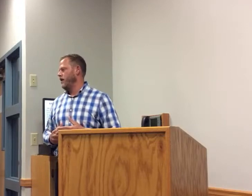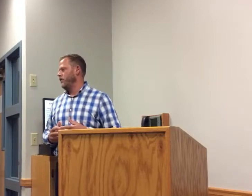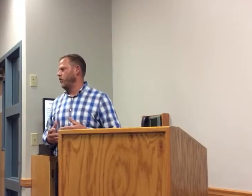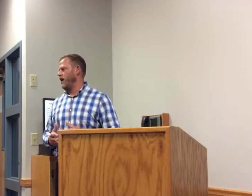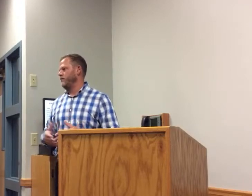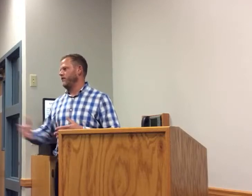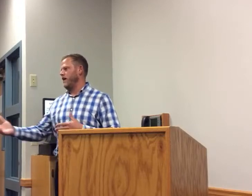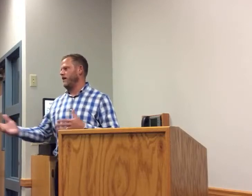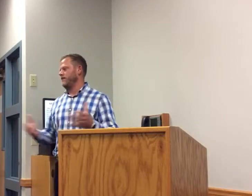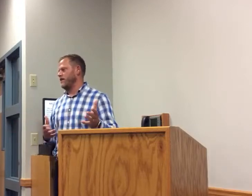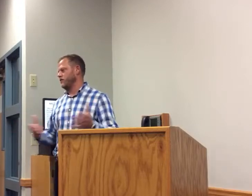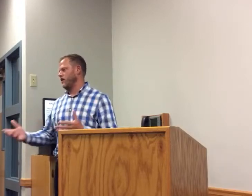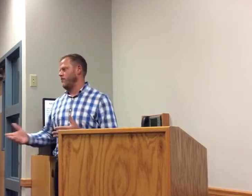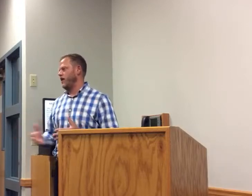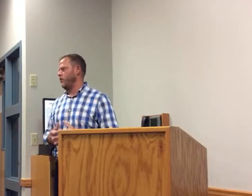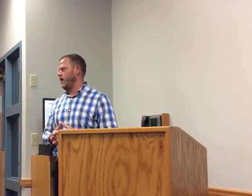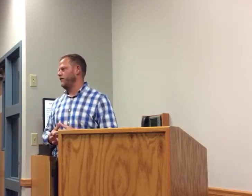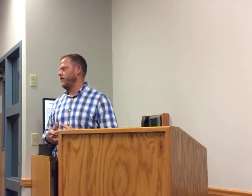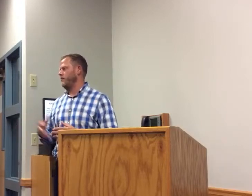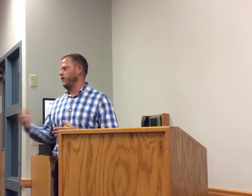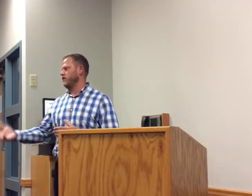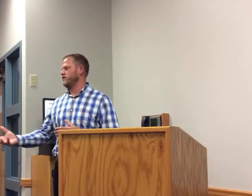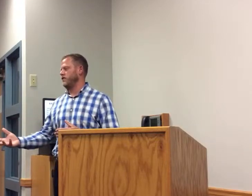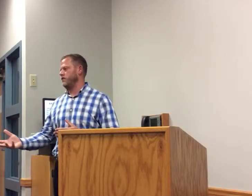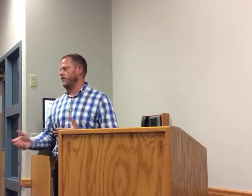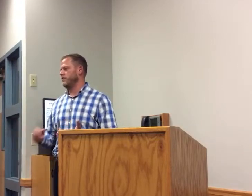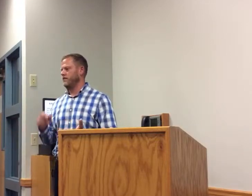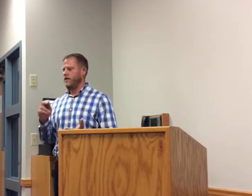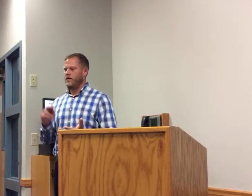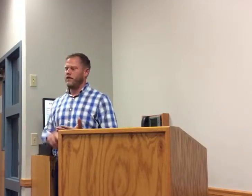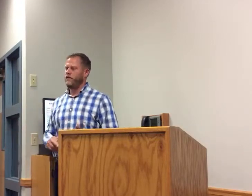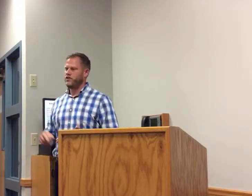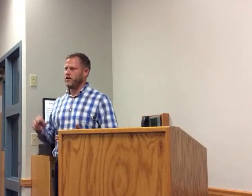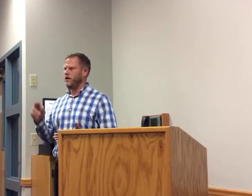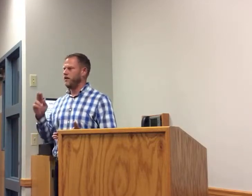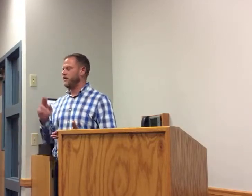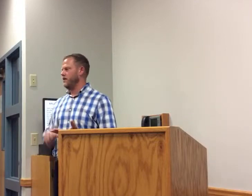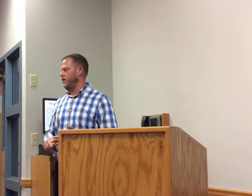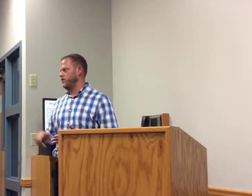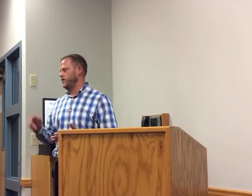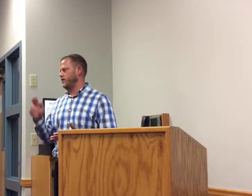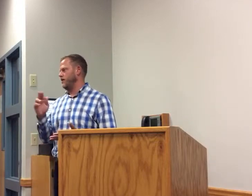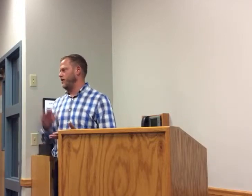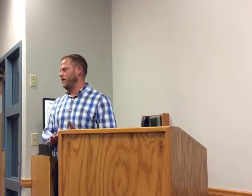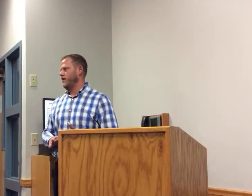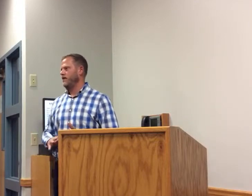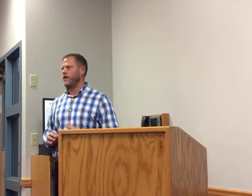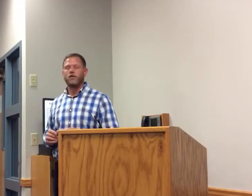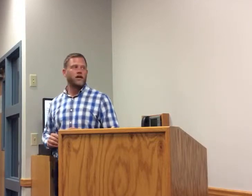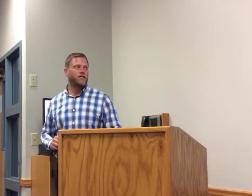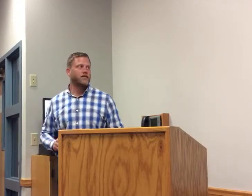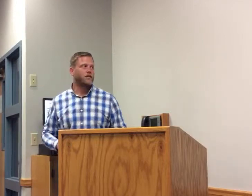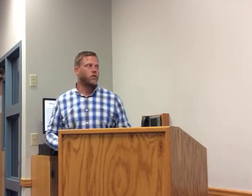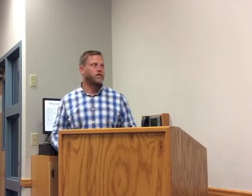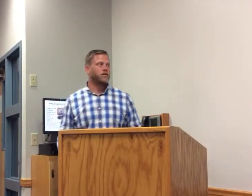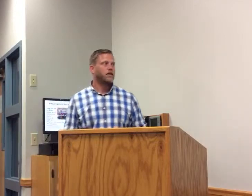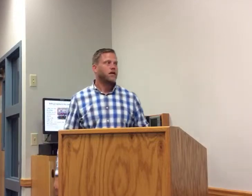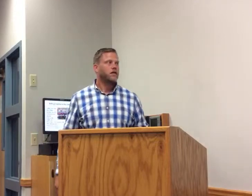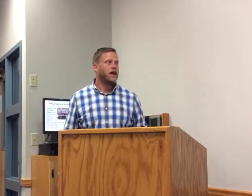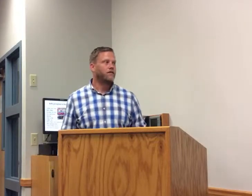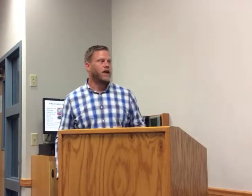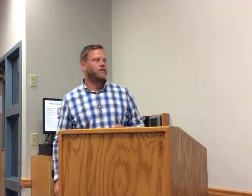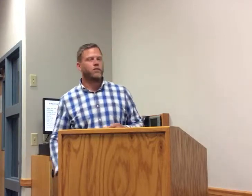and the YMCA, it's actually ran by the YMCA, but our students officiate it, they coach it, they run everything